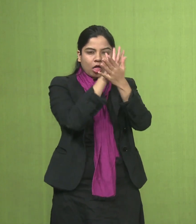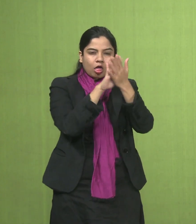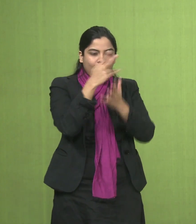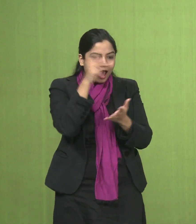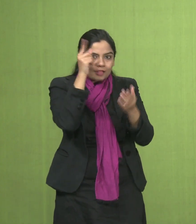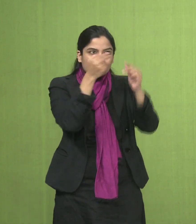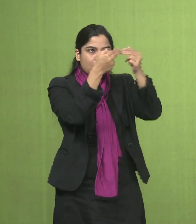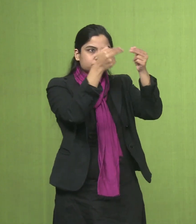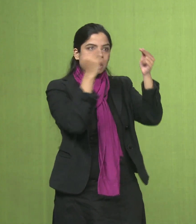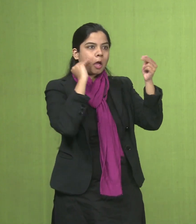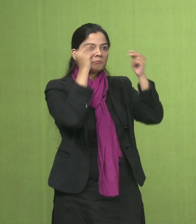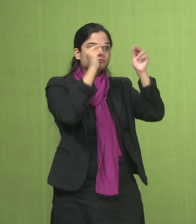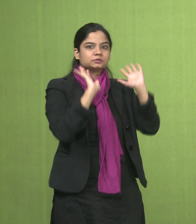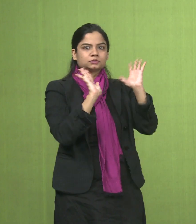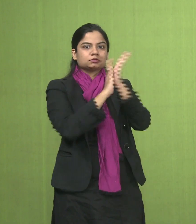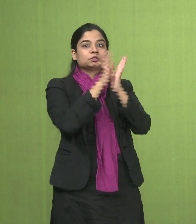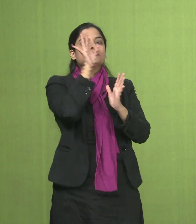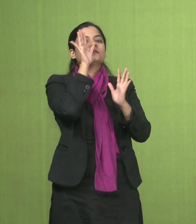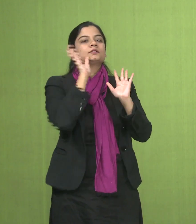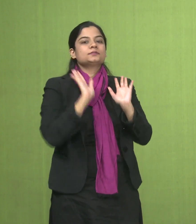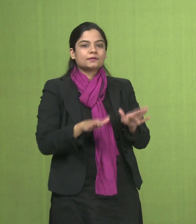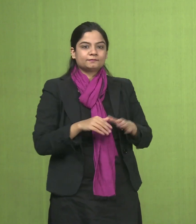or packaging, and you cannot check the price of it.